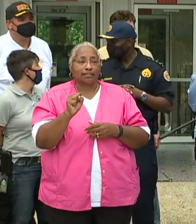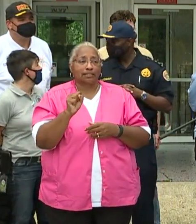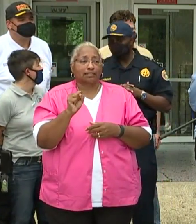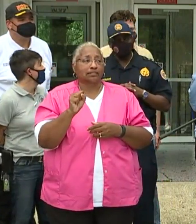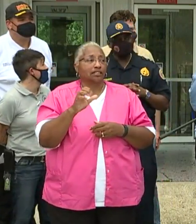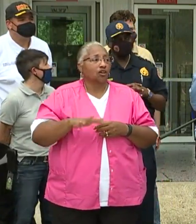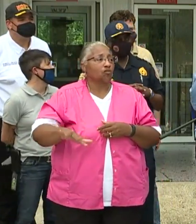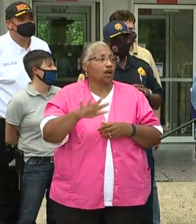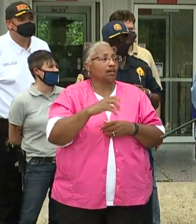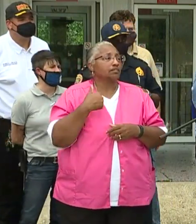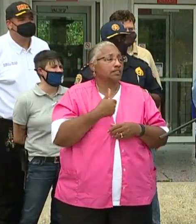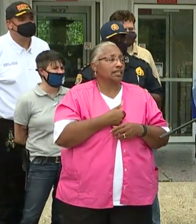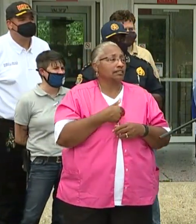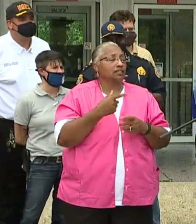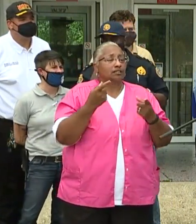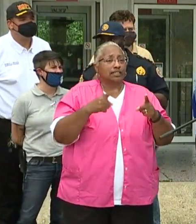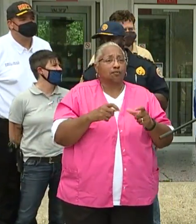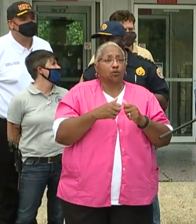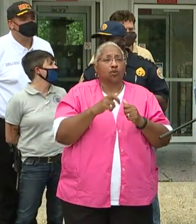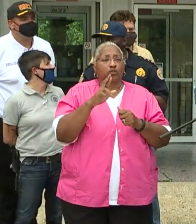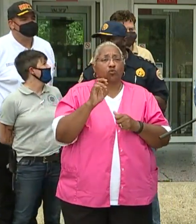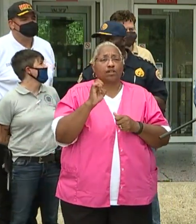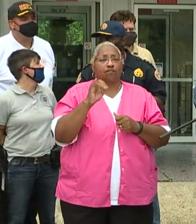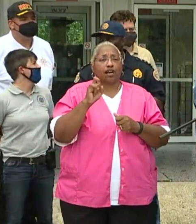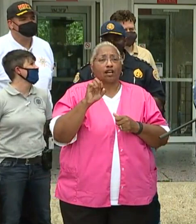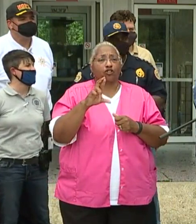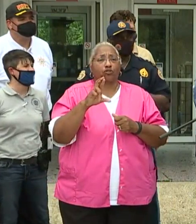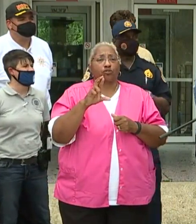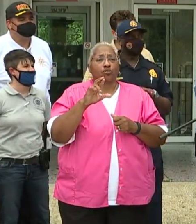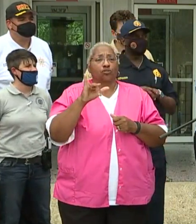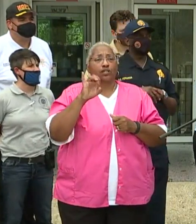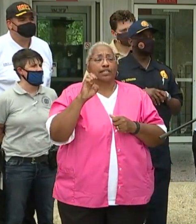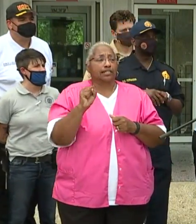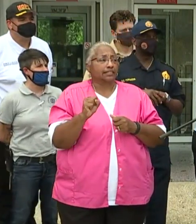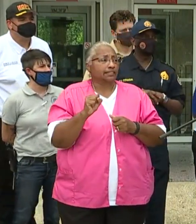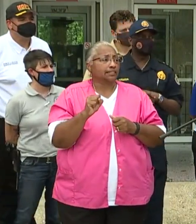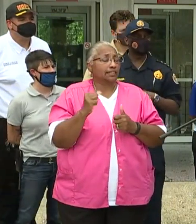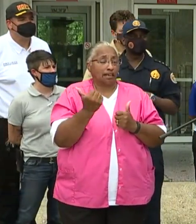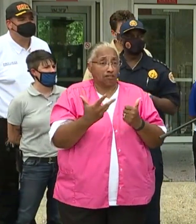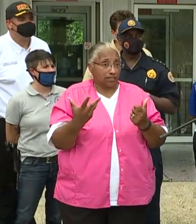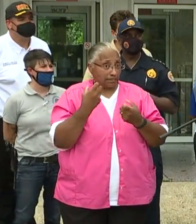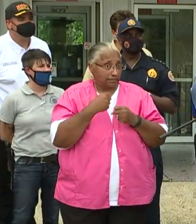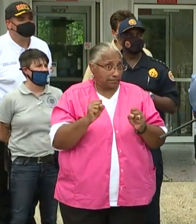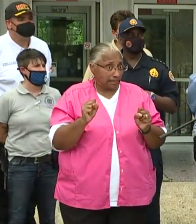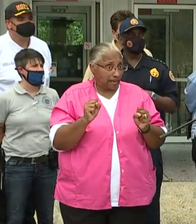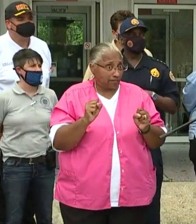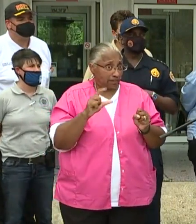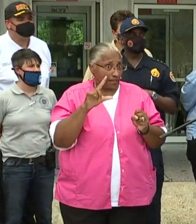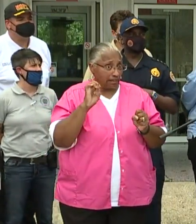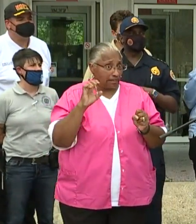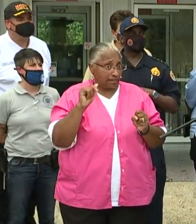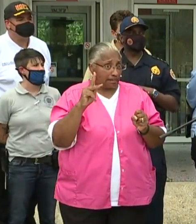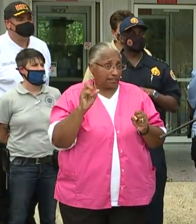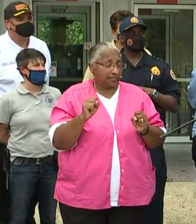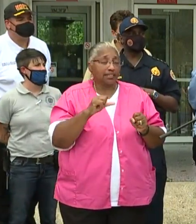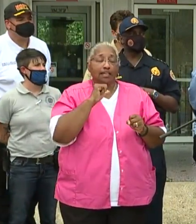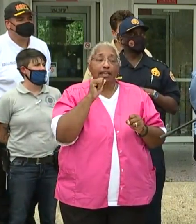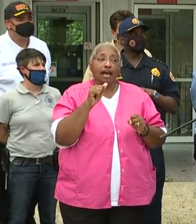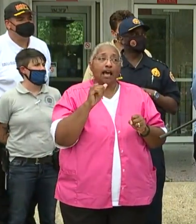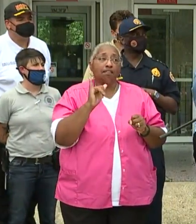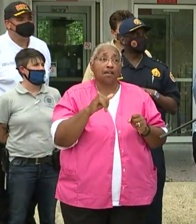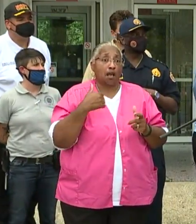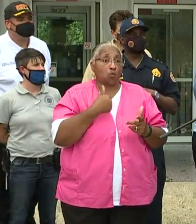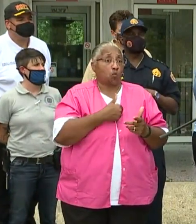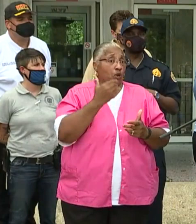situation with the refineries and all the storage and all the chemical depots? Well, Are they safe? Are there leaks? Well, not that we have been made